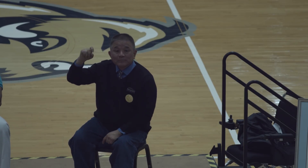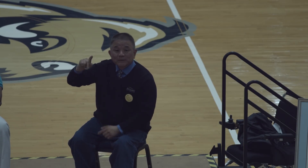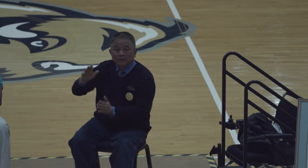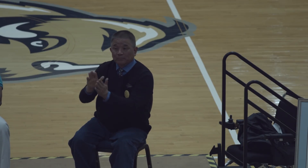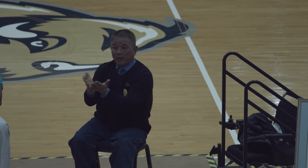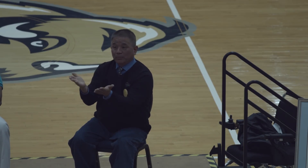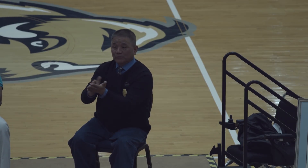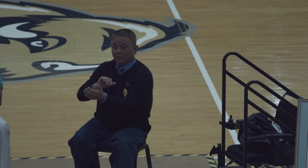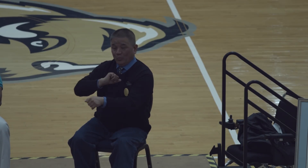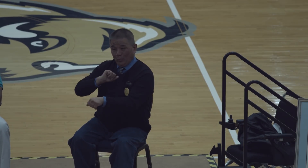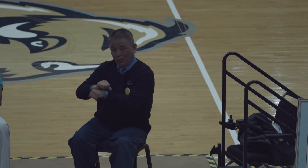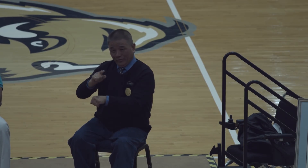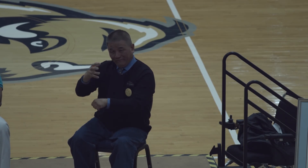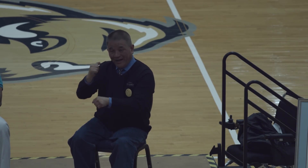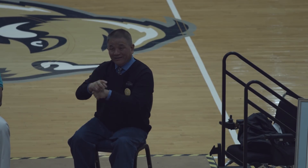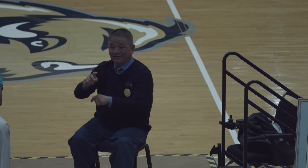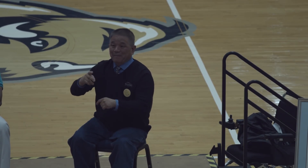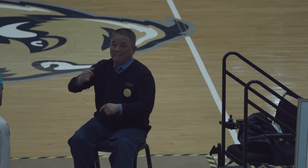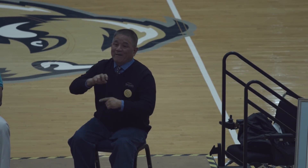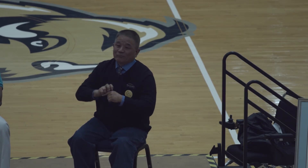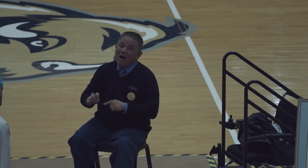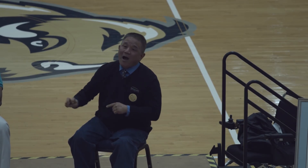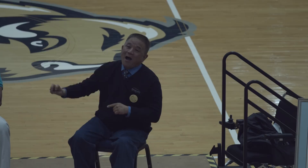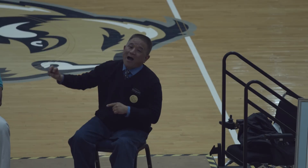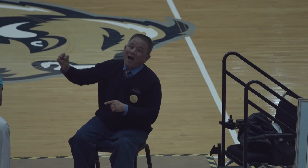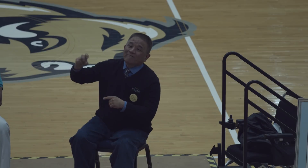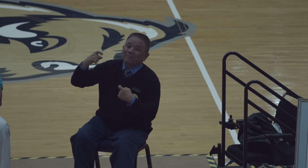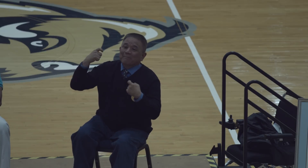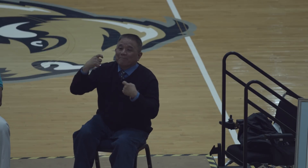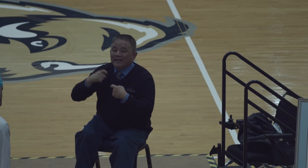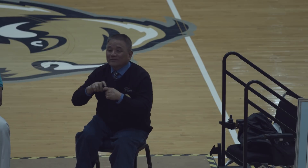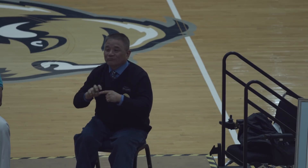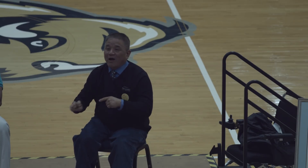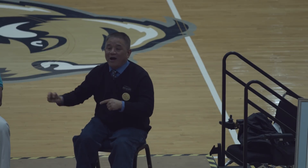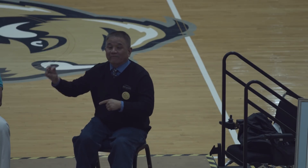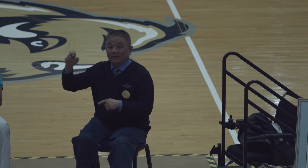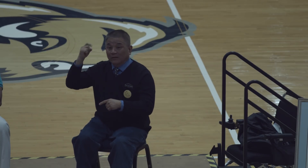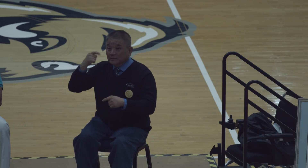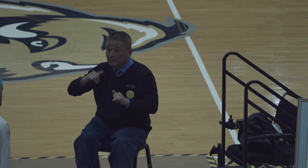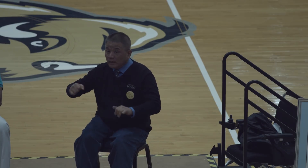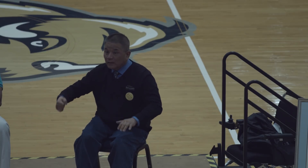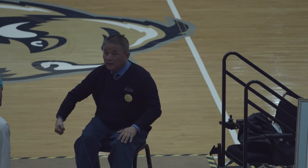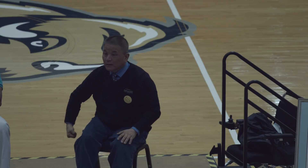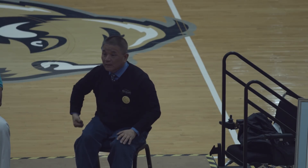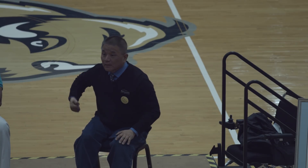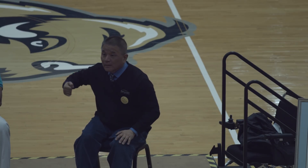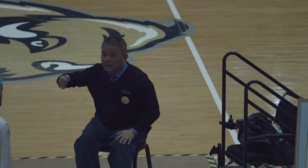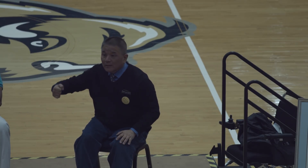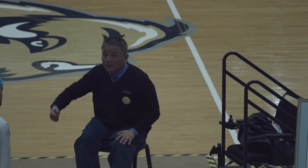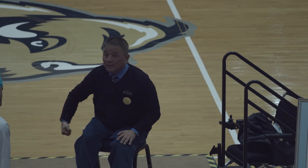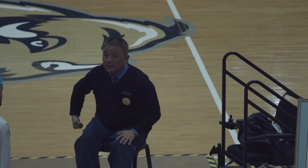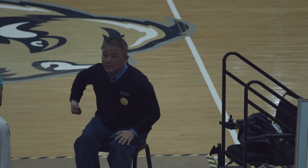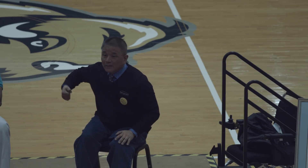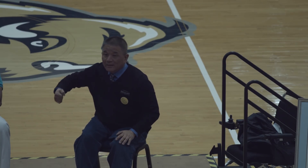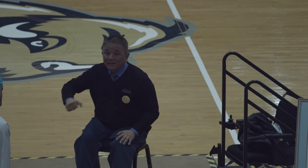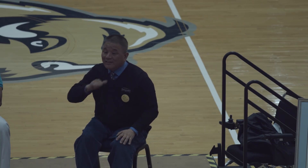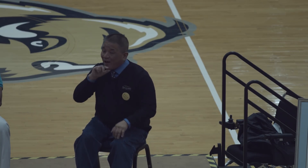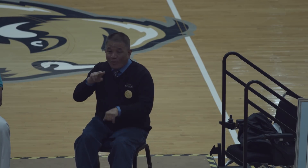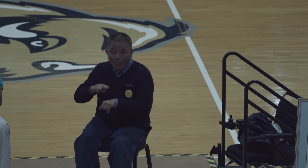Are you familiar with them, the publishers? I worked for them, got to travel around, went to lots of places. And